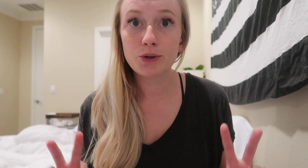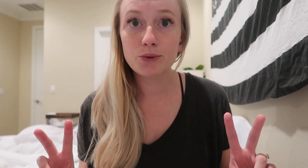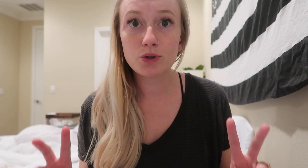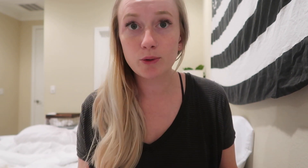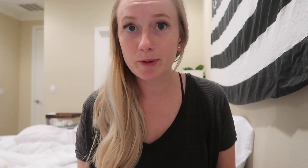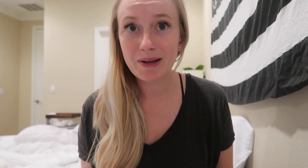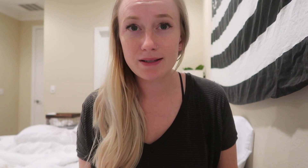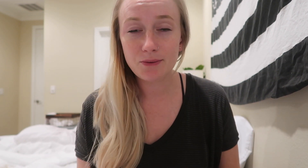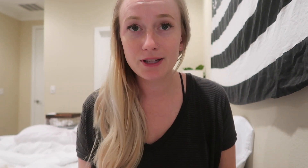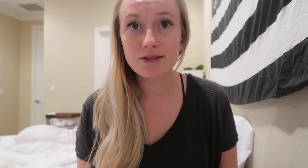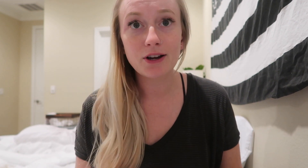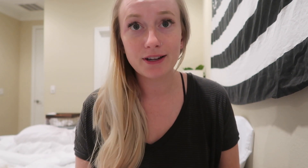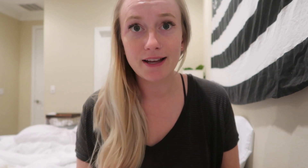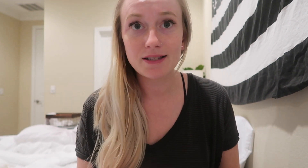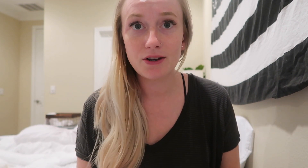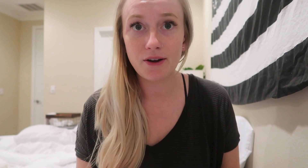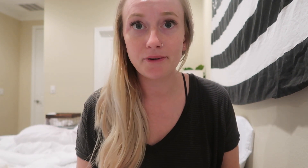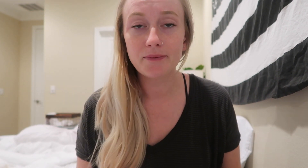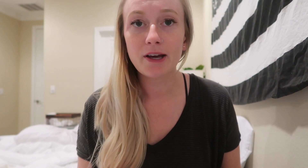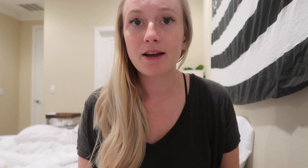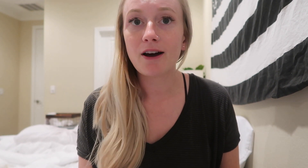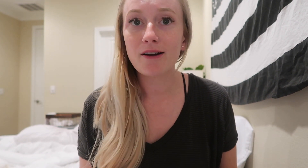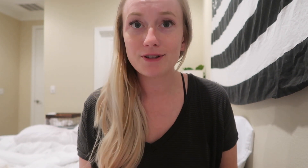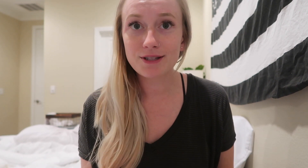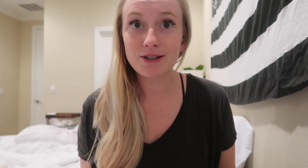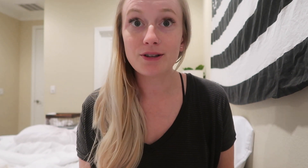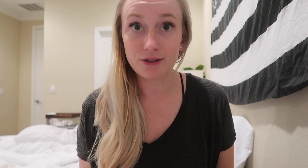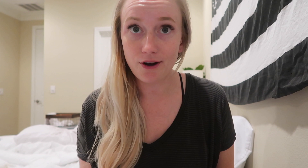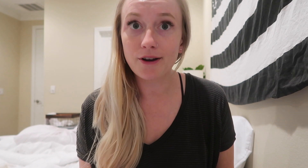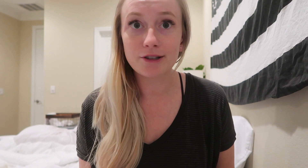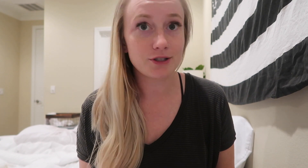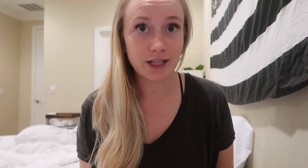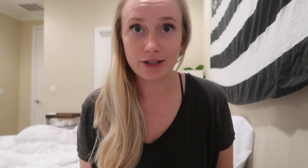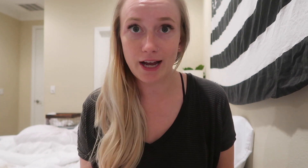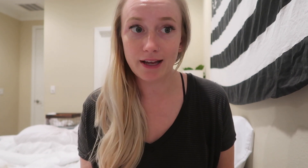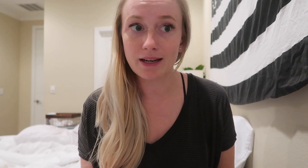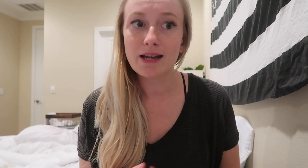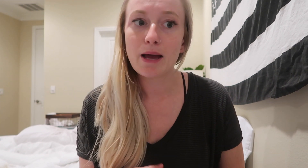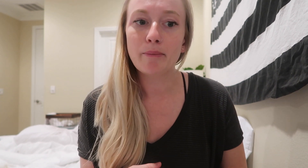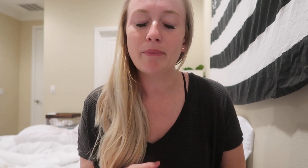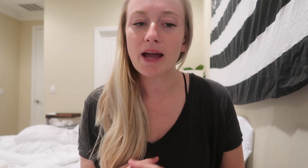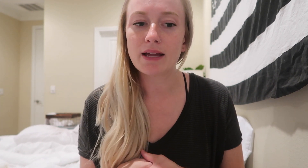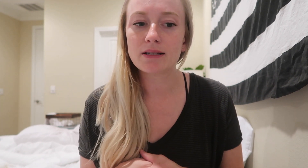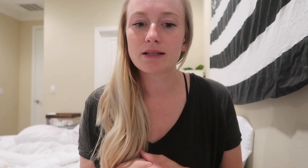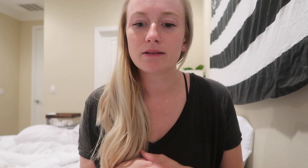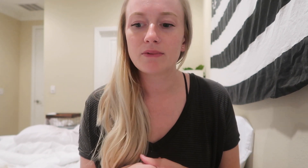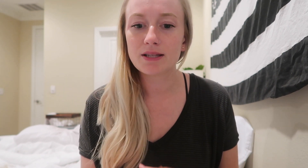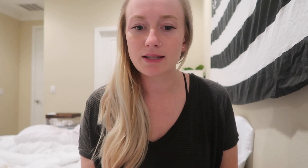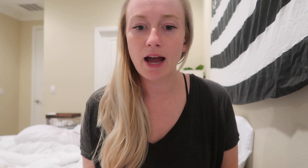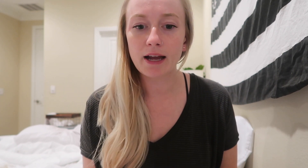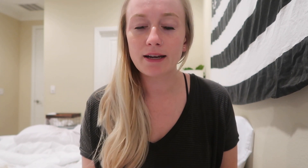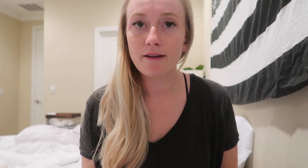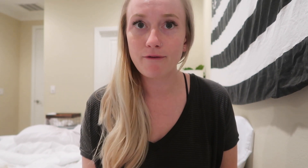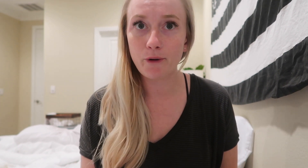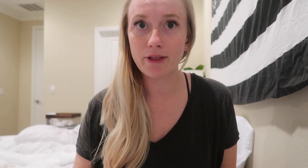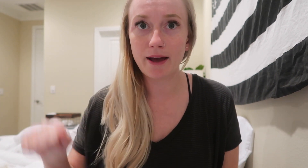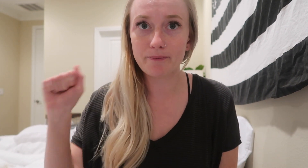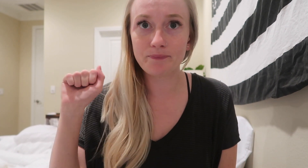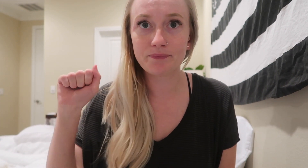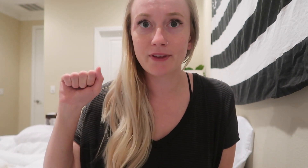Two super basic ones are yes and no. Obviously you can nod or shake your head, but the sign for them,